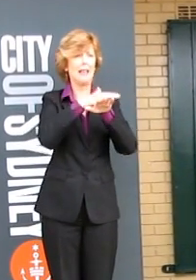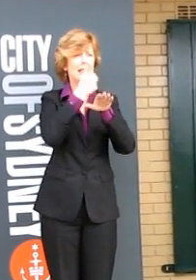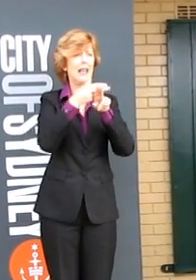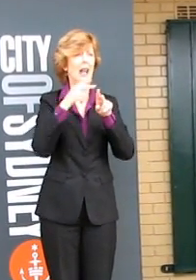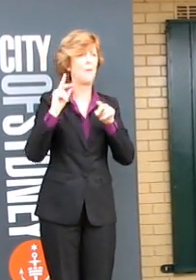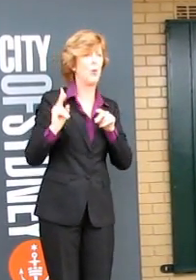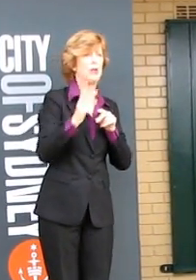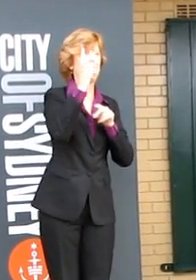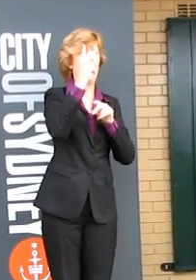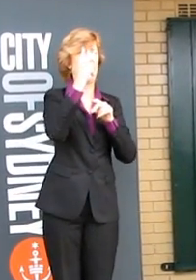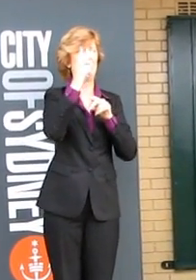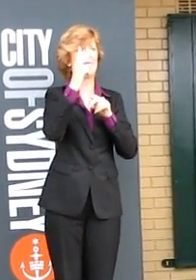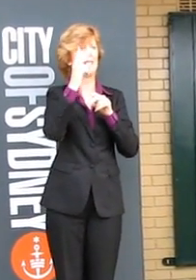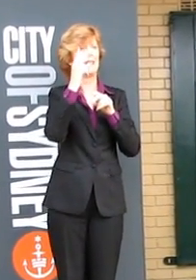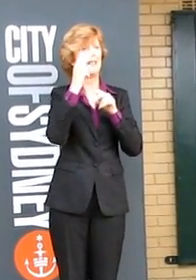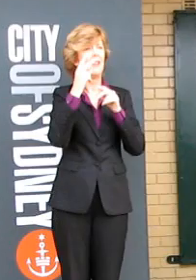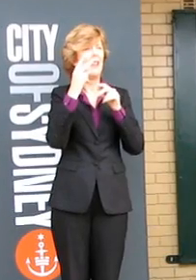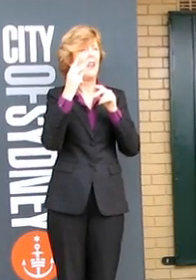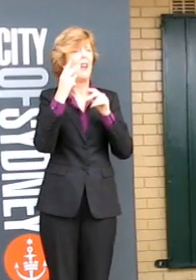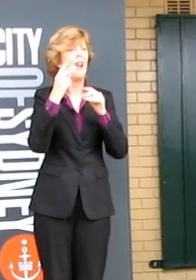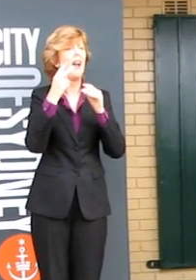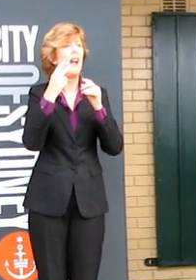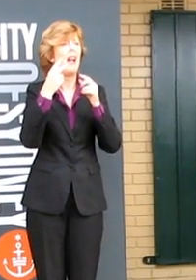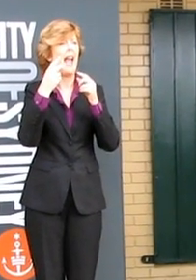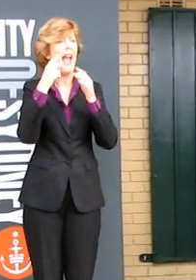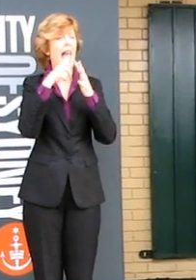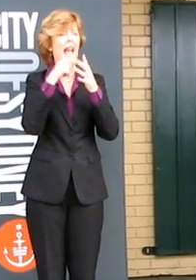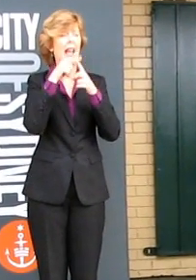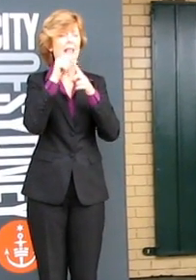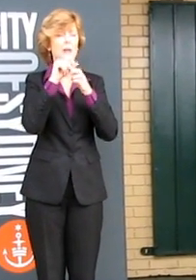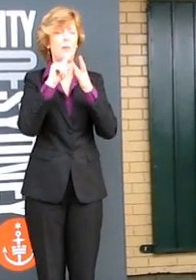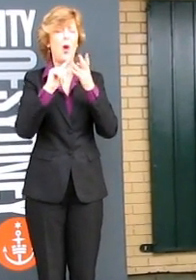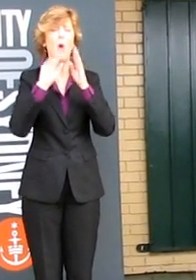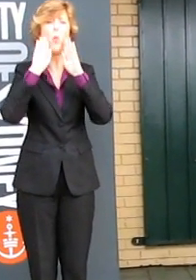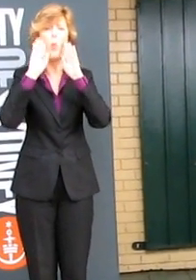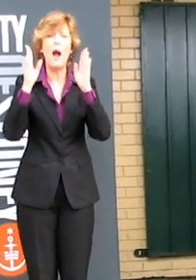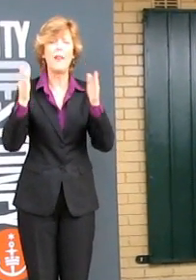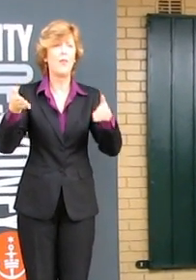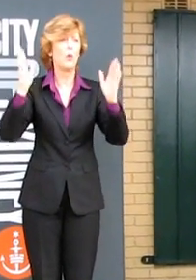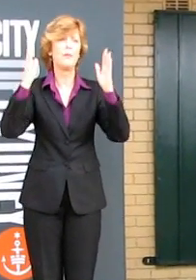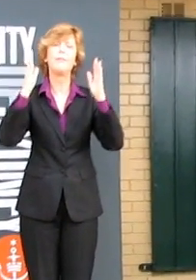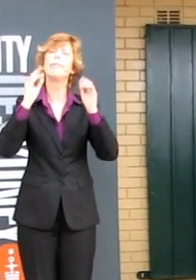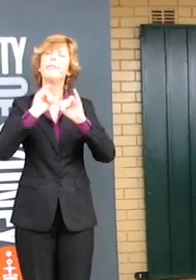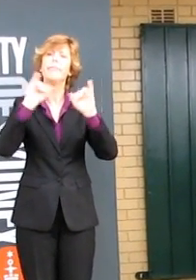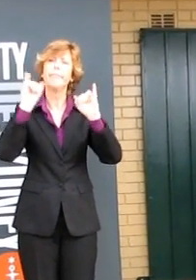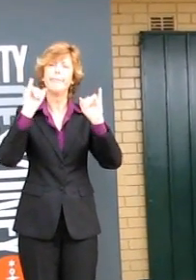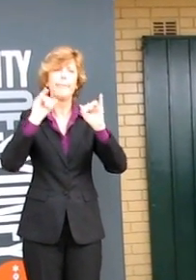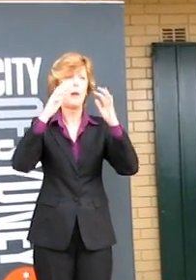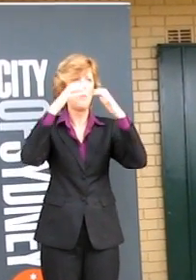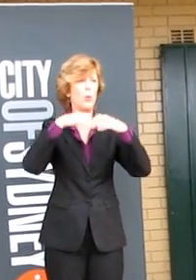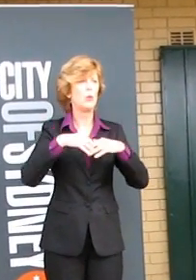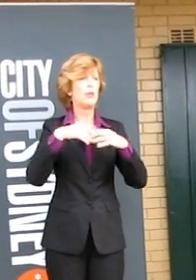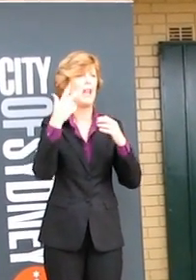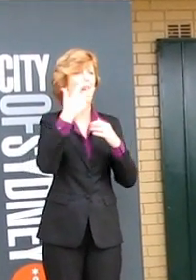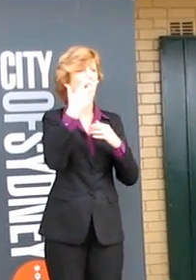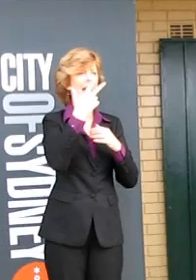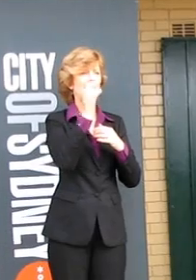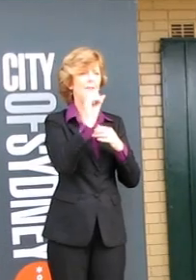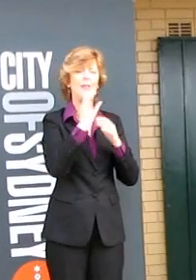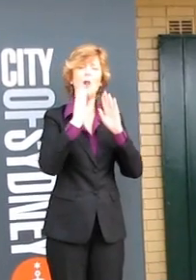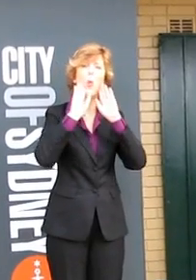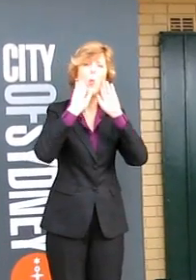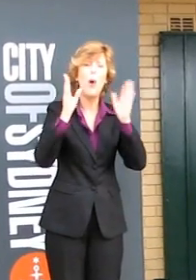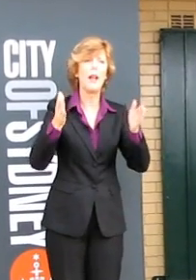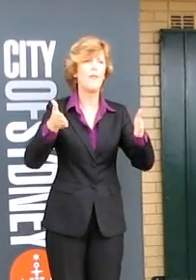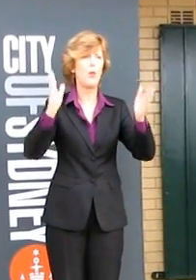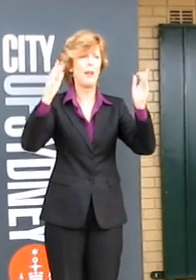exhibition, which focused on industry. And that was the most wonderful building. And it was scandalously not demolished till about the 1850s. It was the most wonderful building